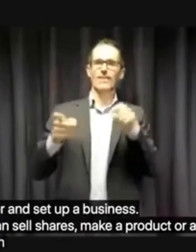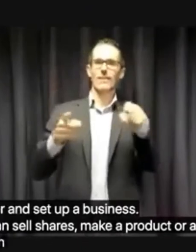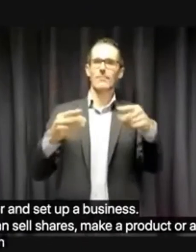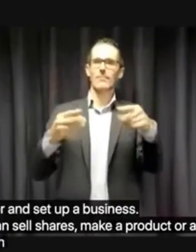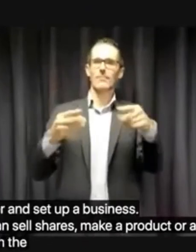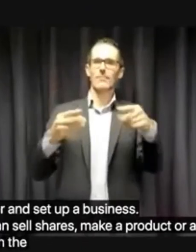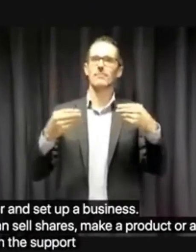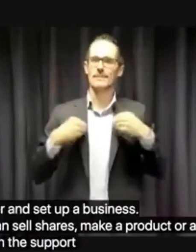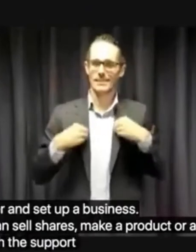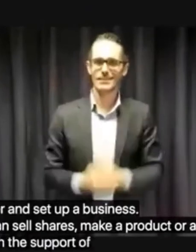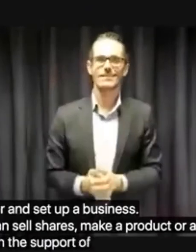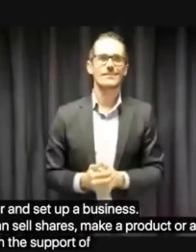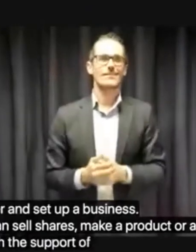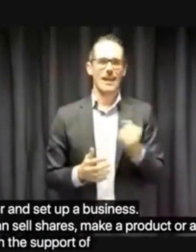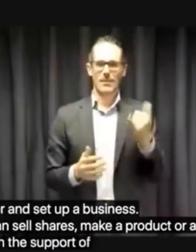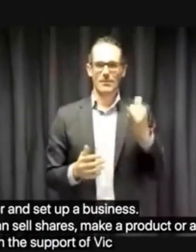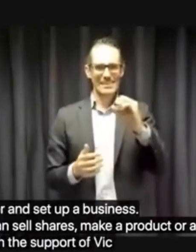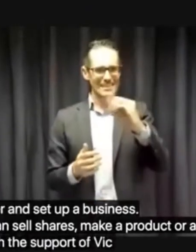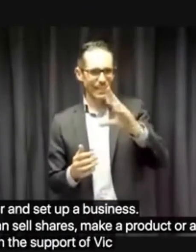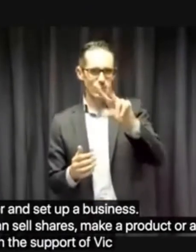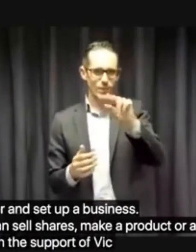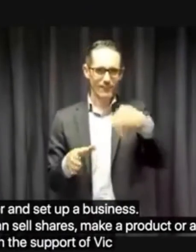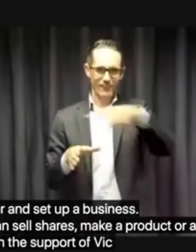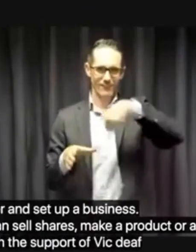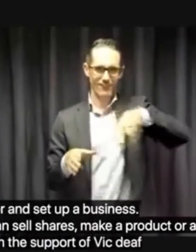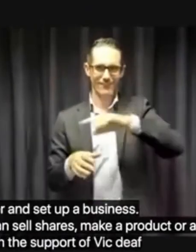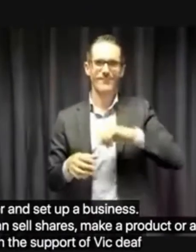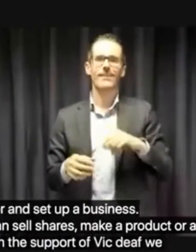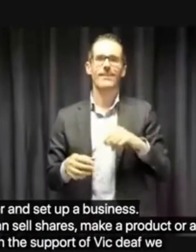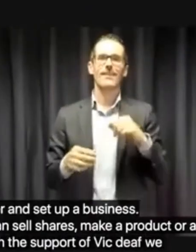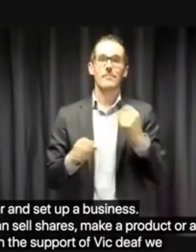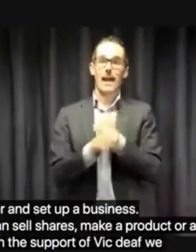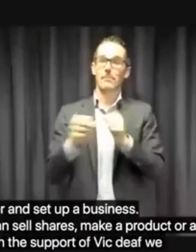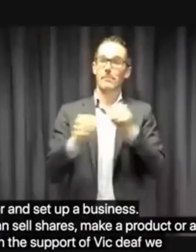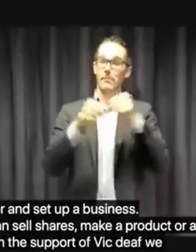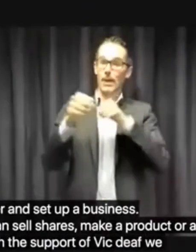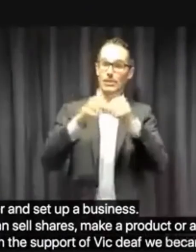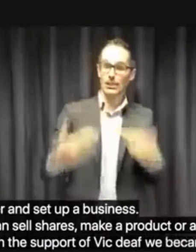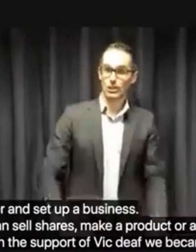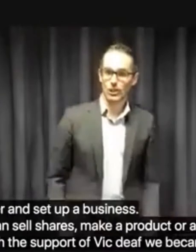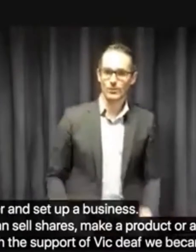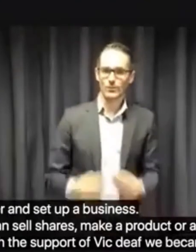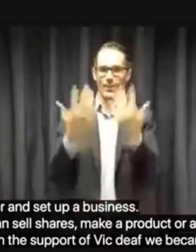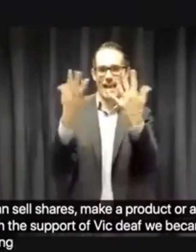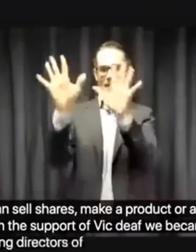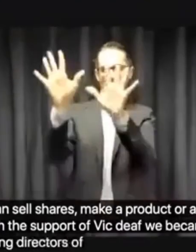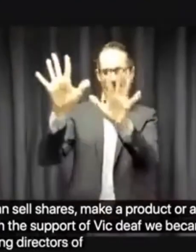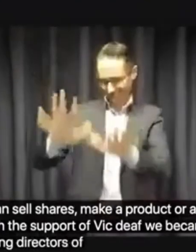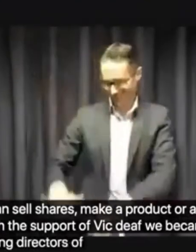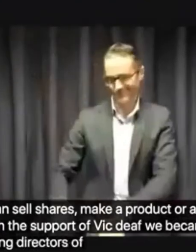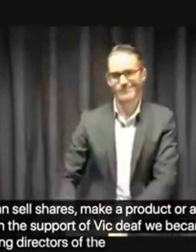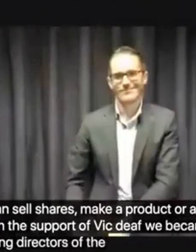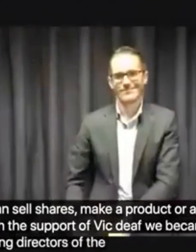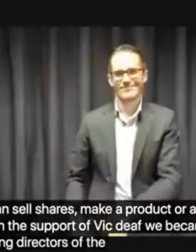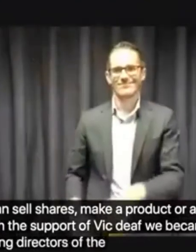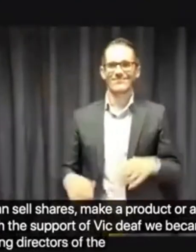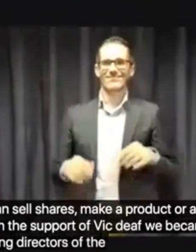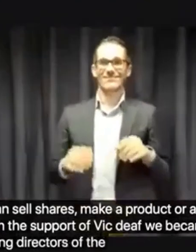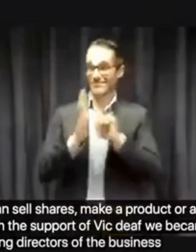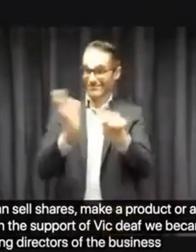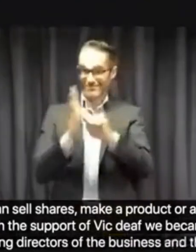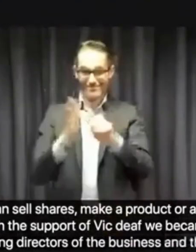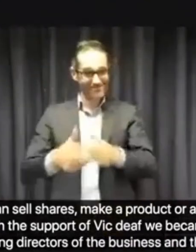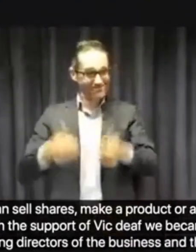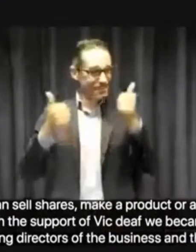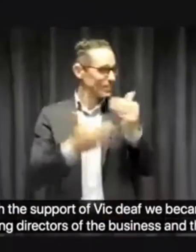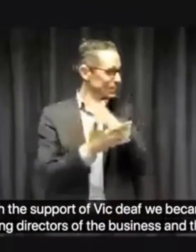time. We became managing directors of the business, and we were about 10 or 12 of us, and we created boxing shorts. We had